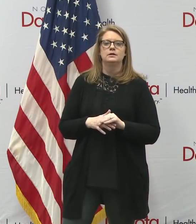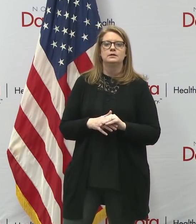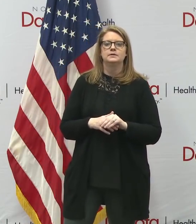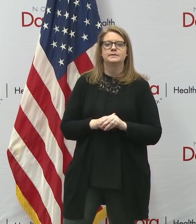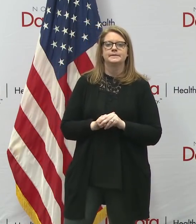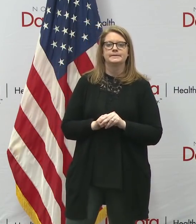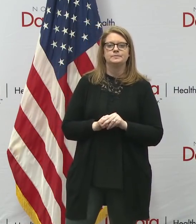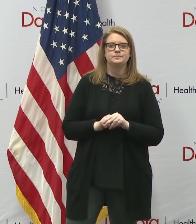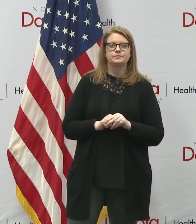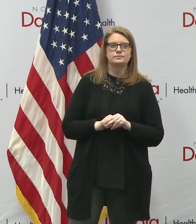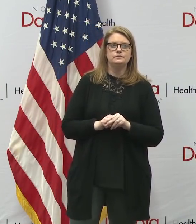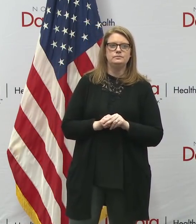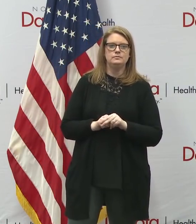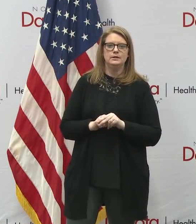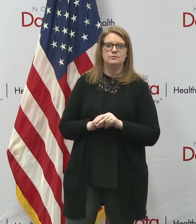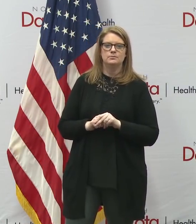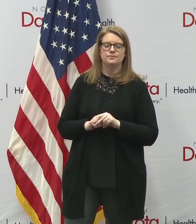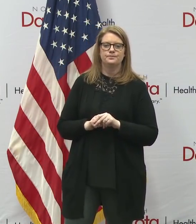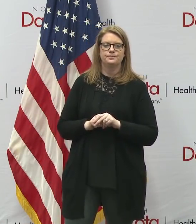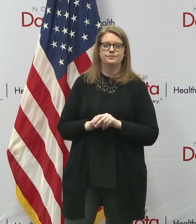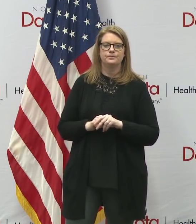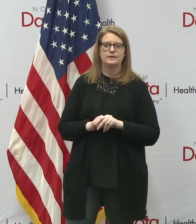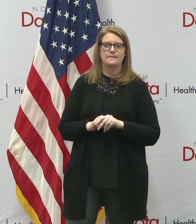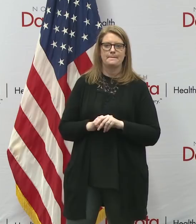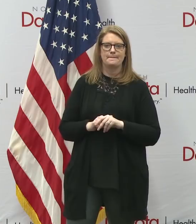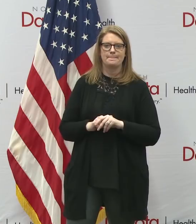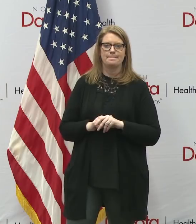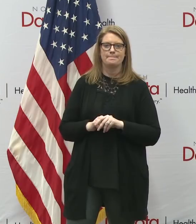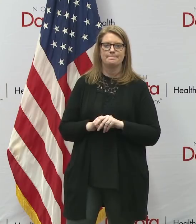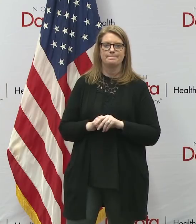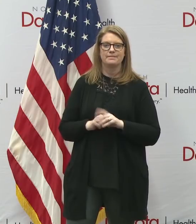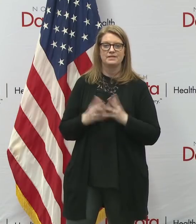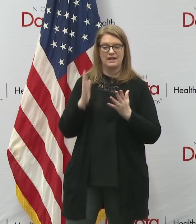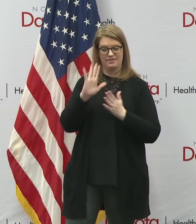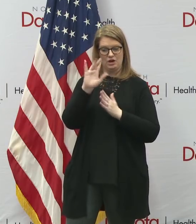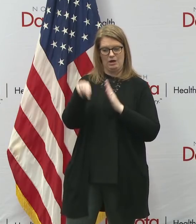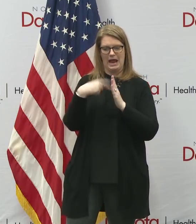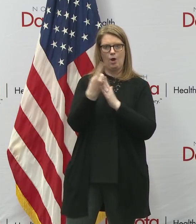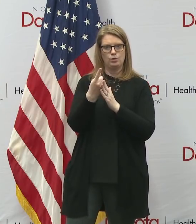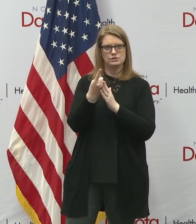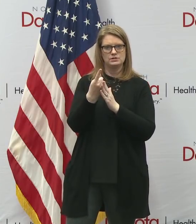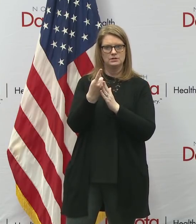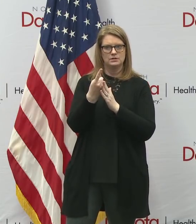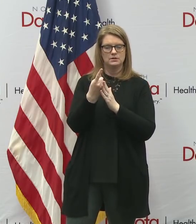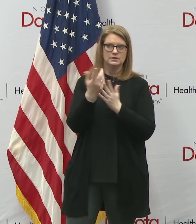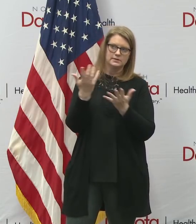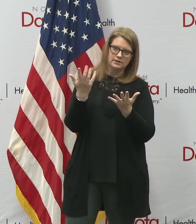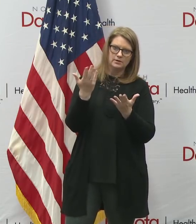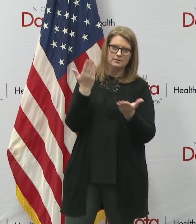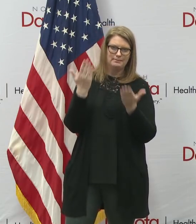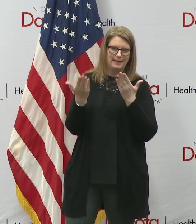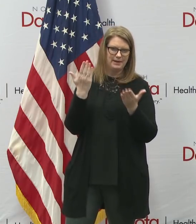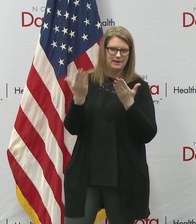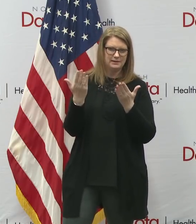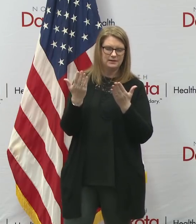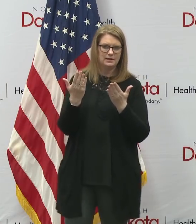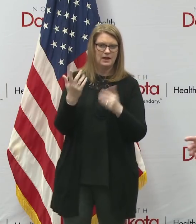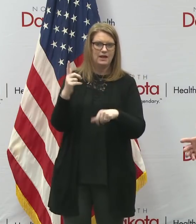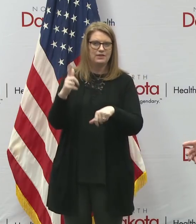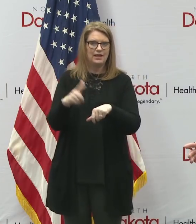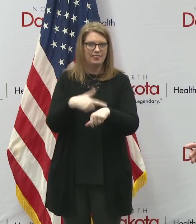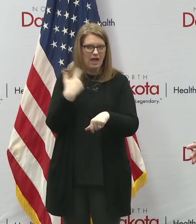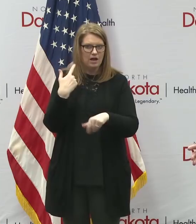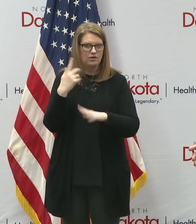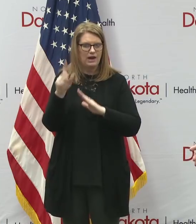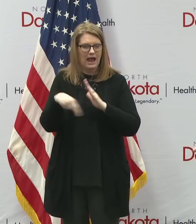about again, whether in terms of their operating hours, sometimes it may be counterintuitive, but having longer